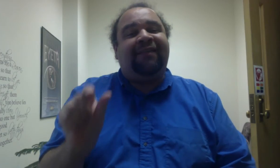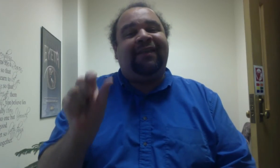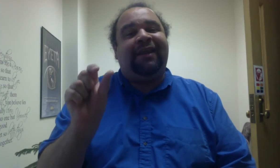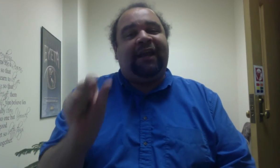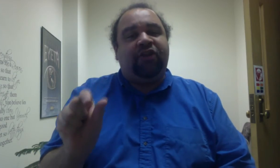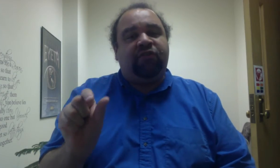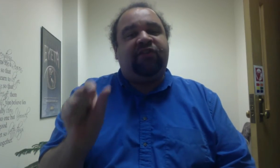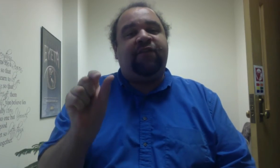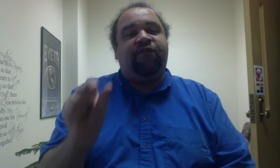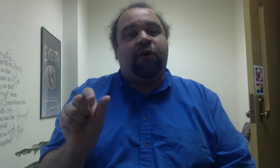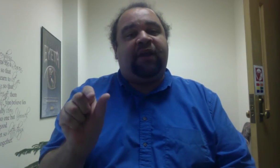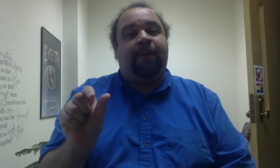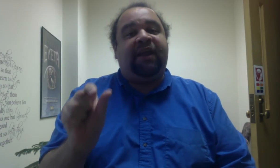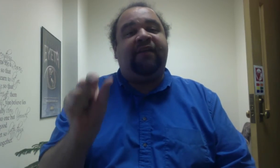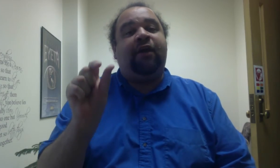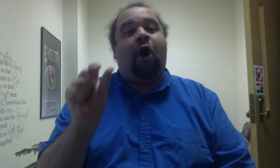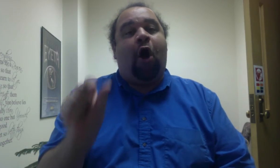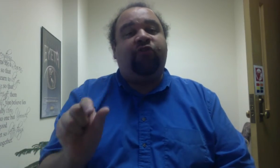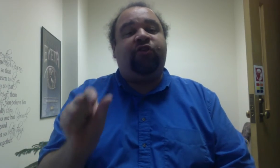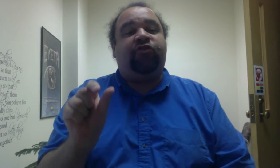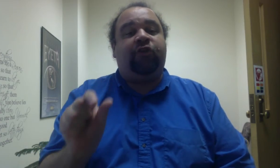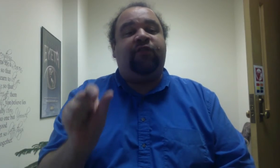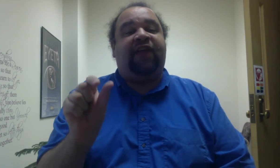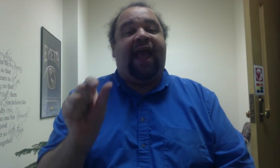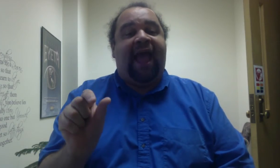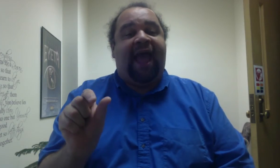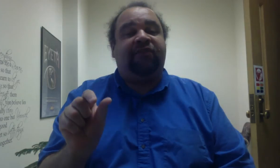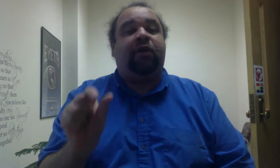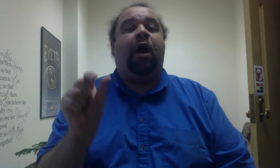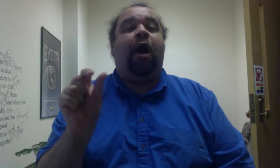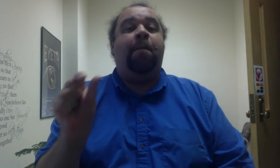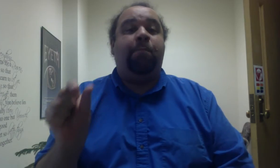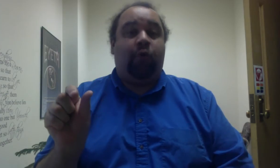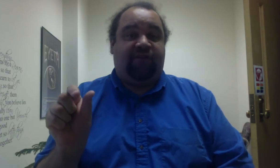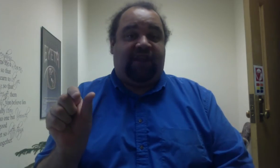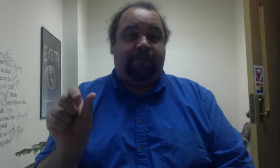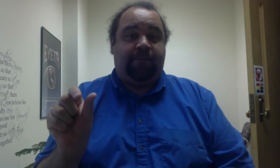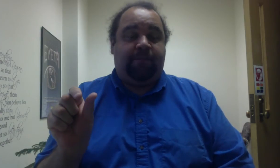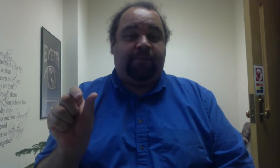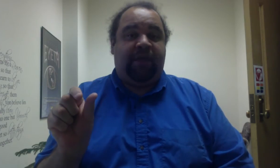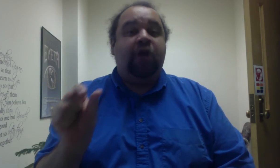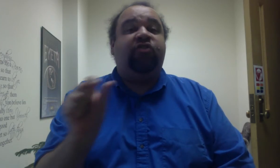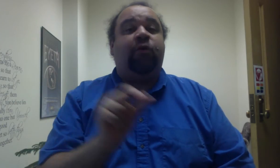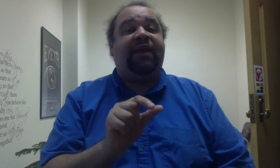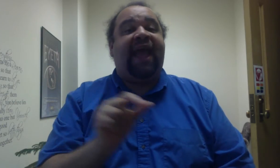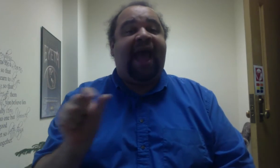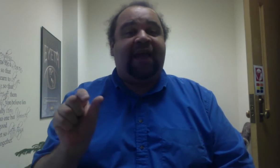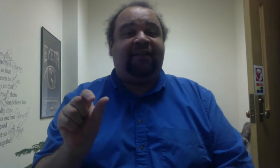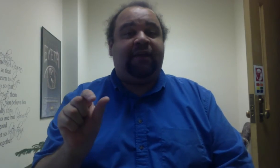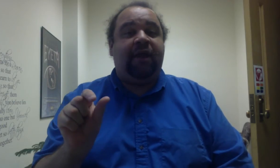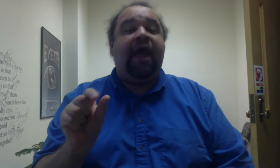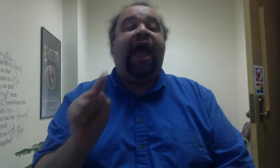an interesting phoneme because it also serves as a morpheme. So cat